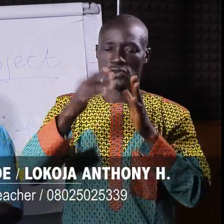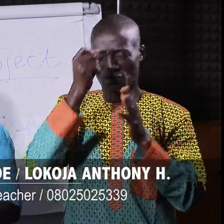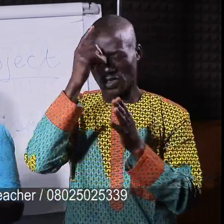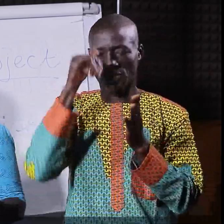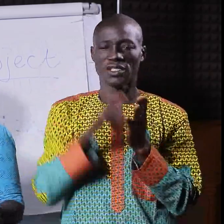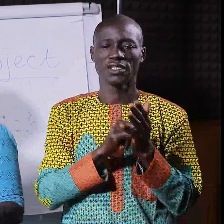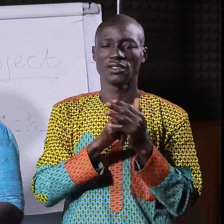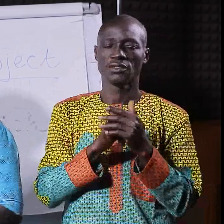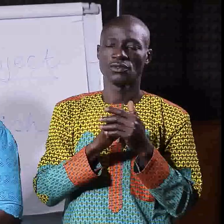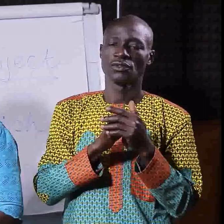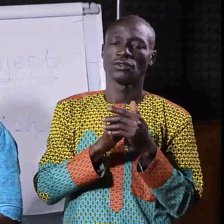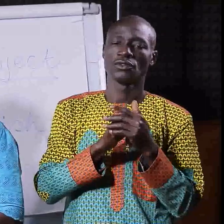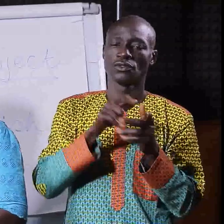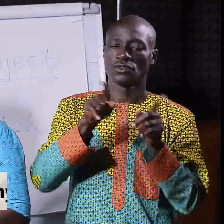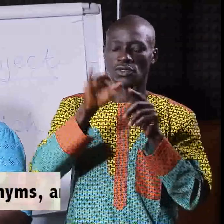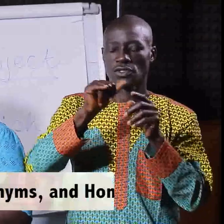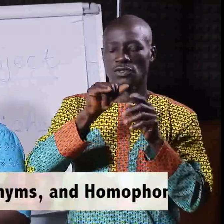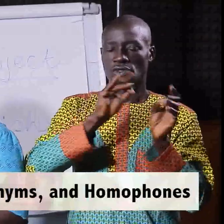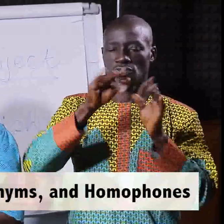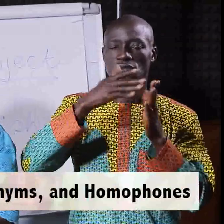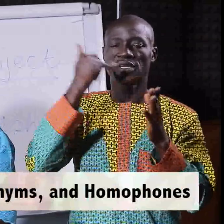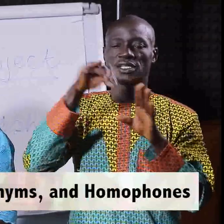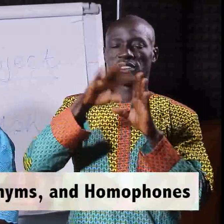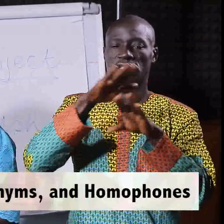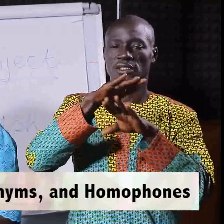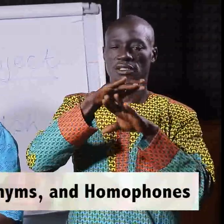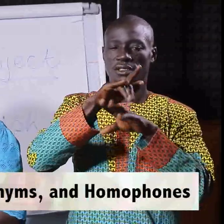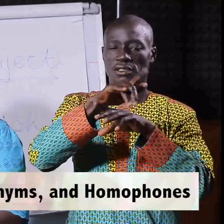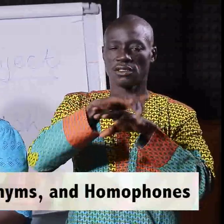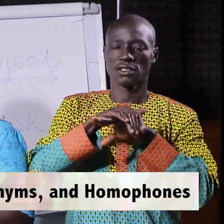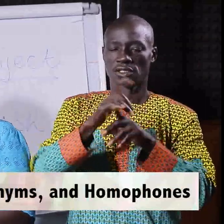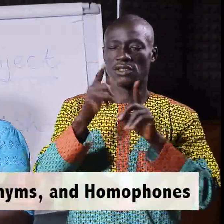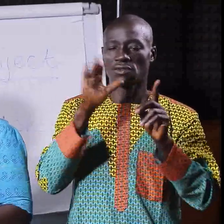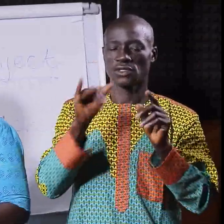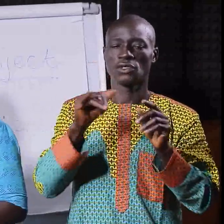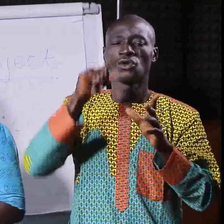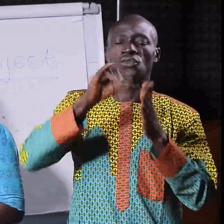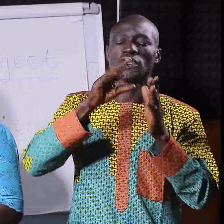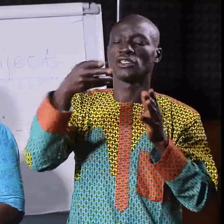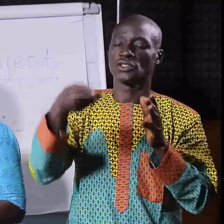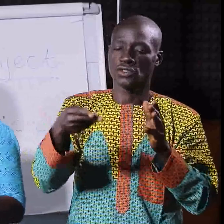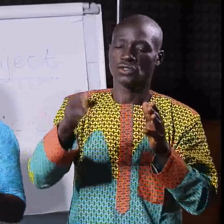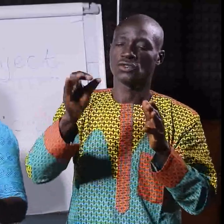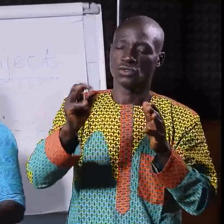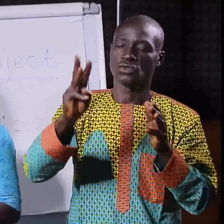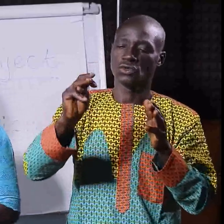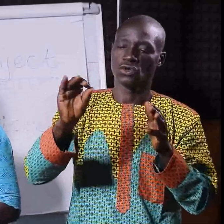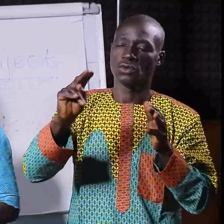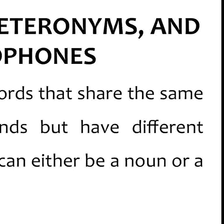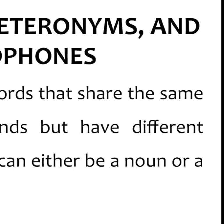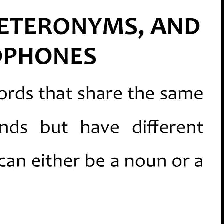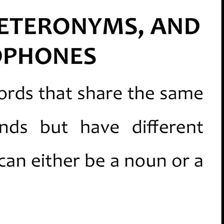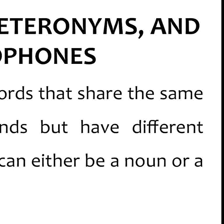in order to do better in the English language class. Now, what is a homonym, or what are